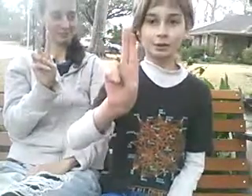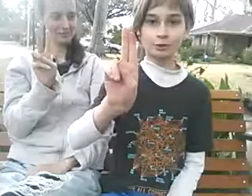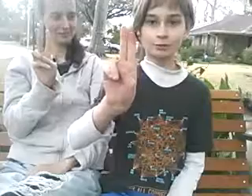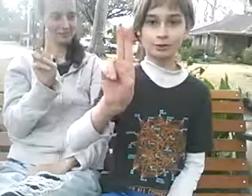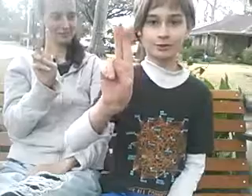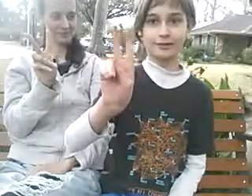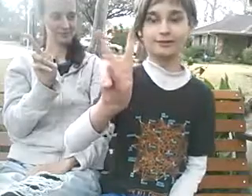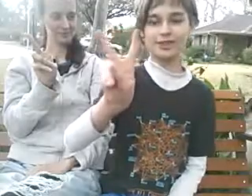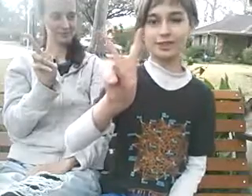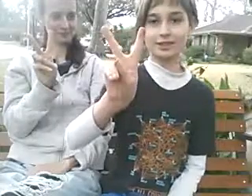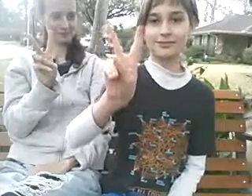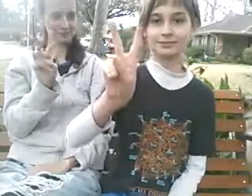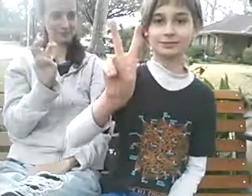U, V,